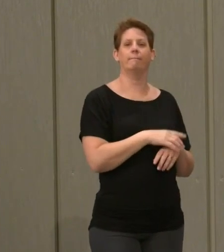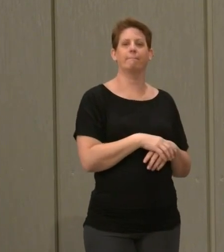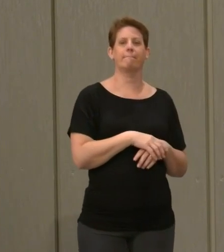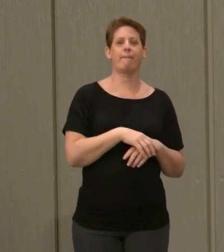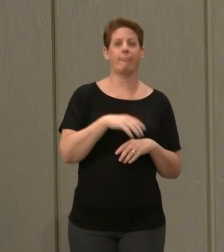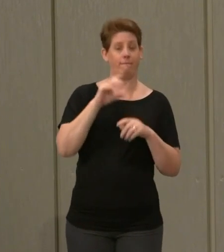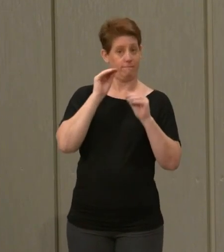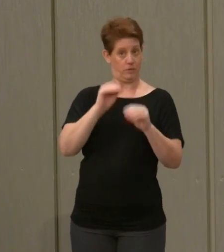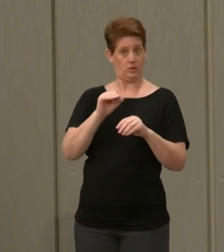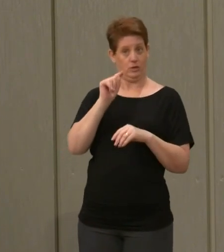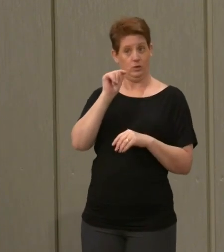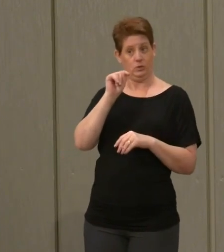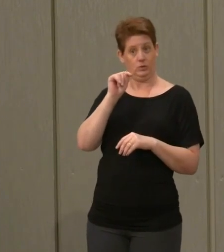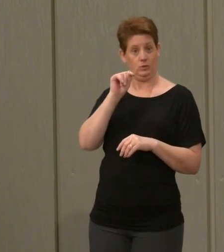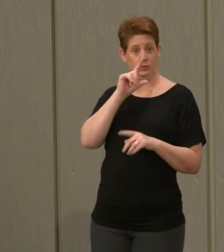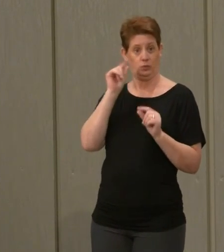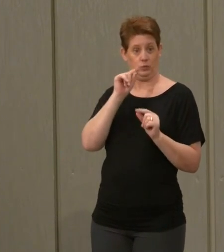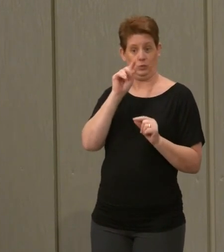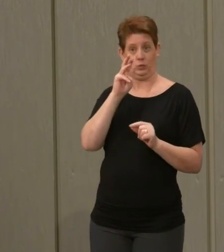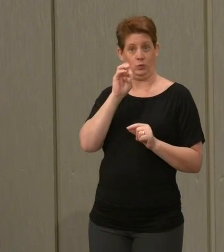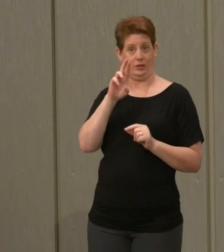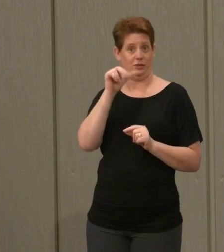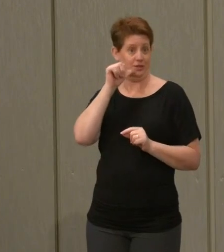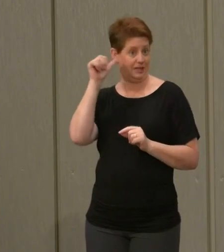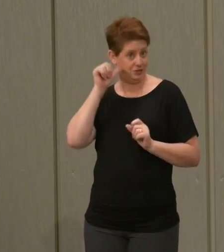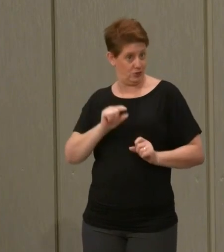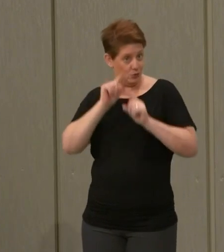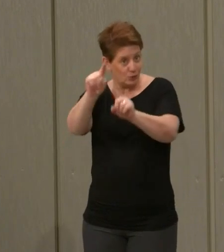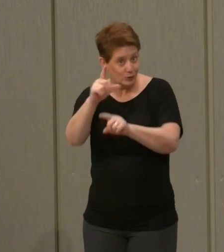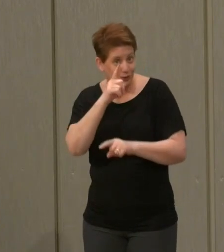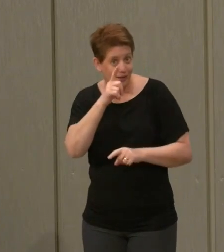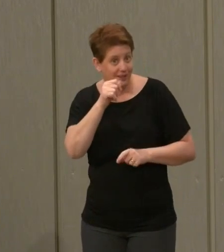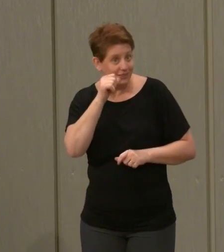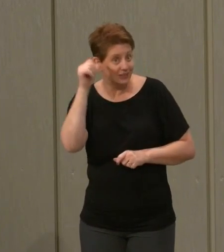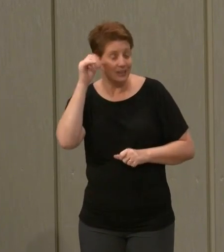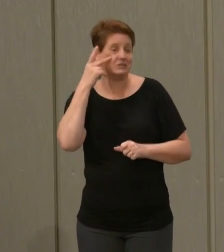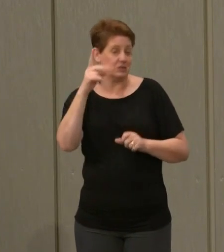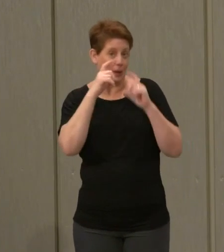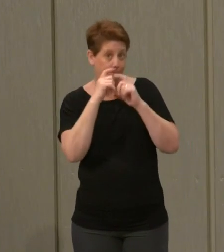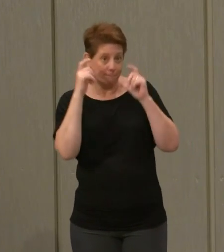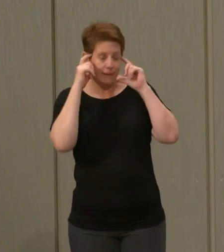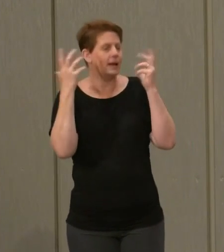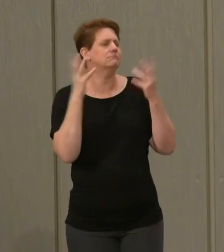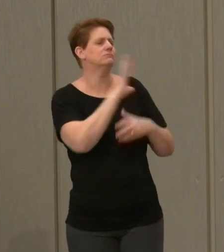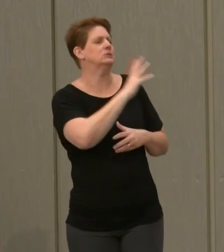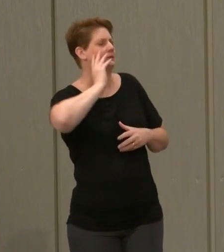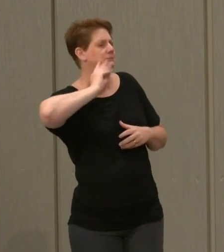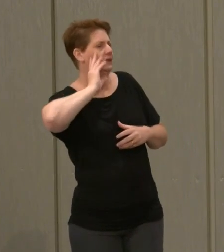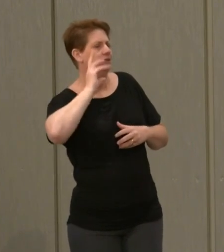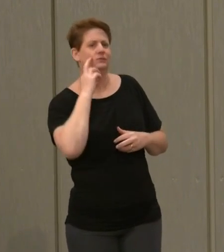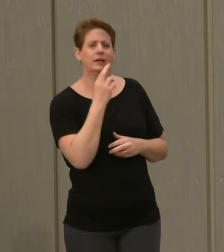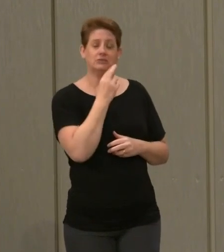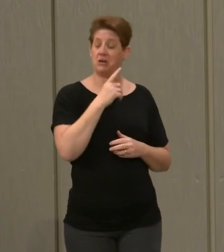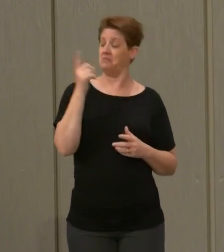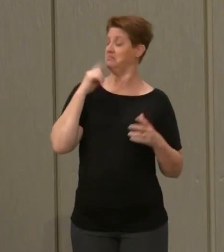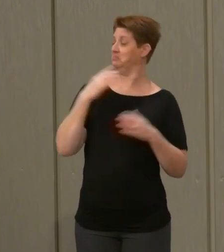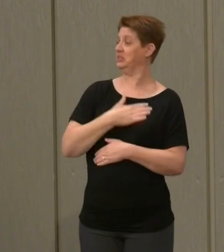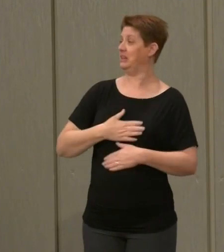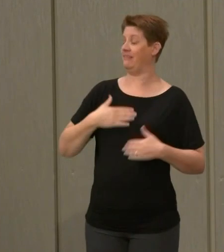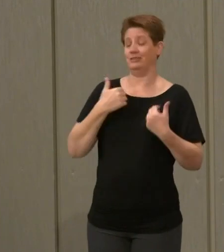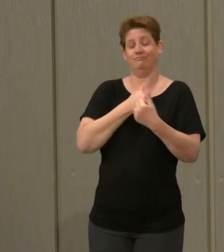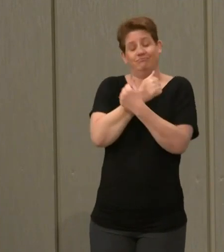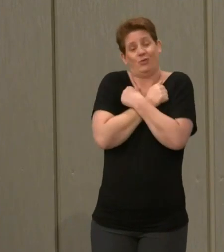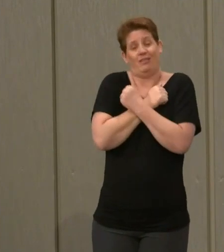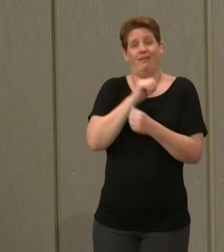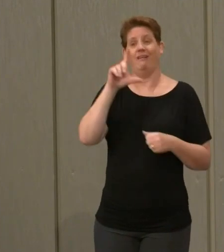went to lunch yesterday. We saw you in your mask. What was your experience out and about visiting a restaurant again? It was delightful. We love Lizard's